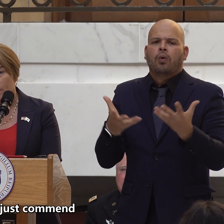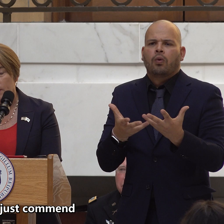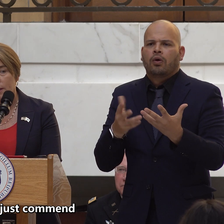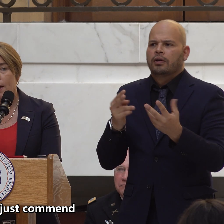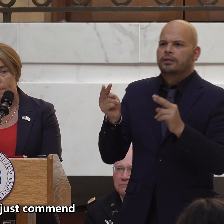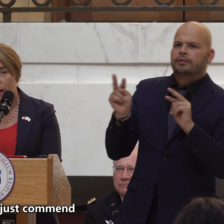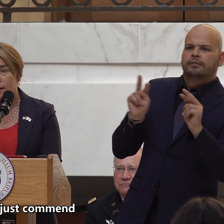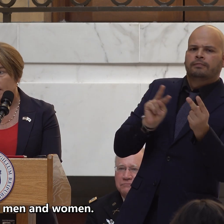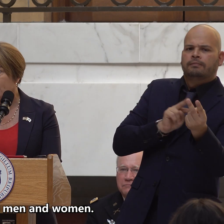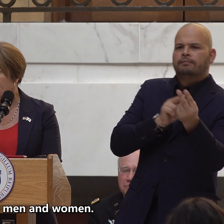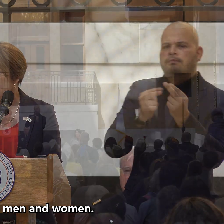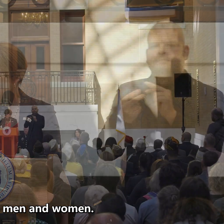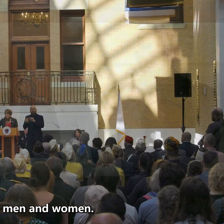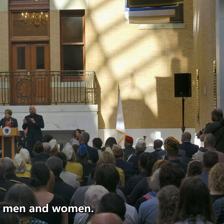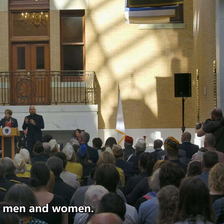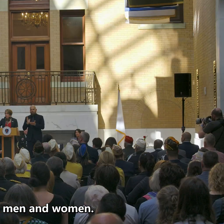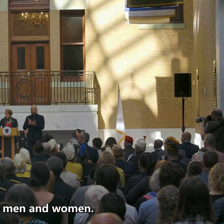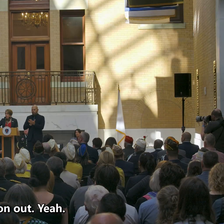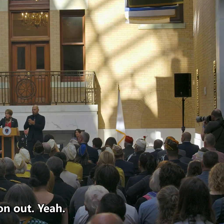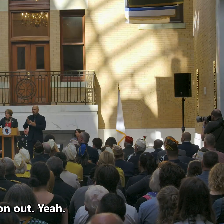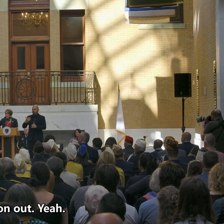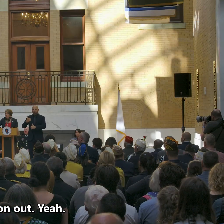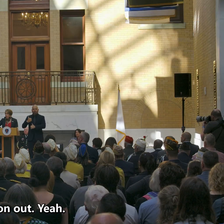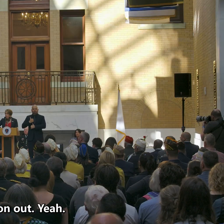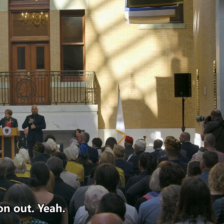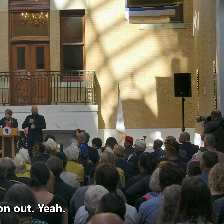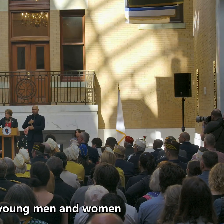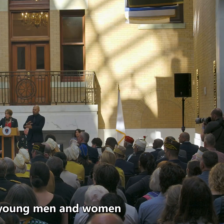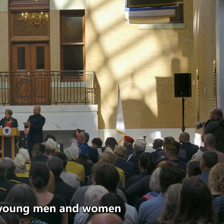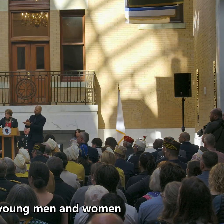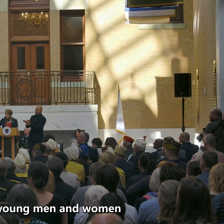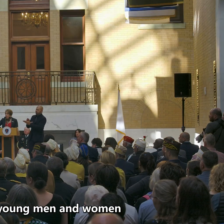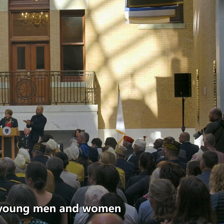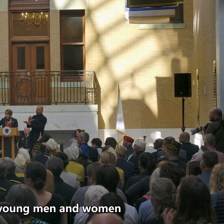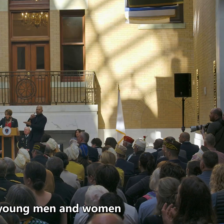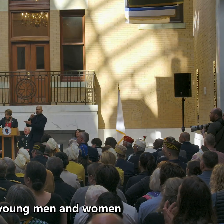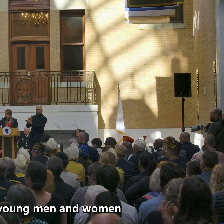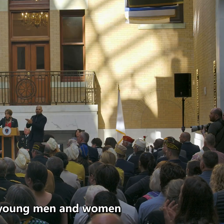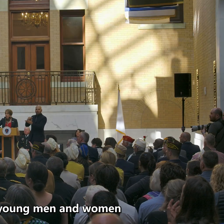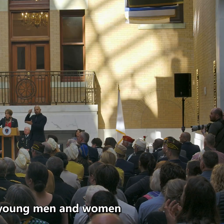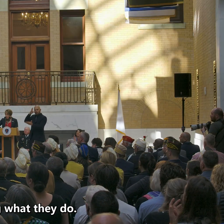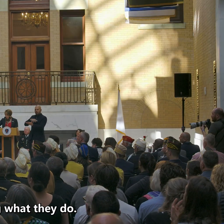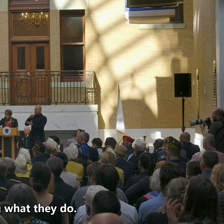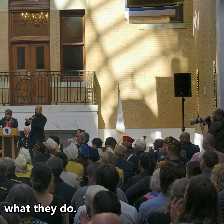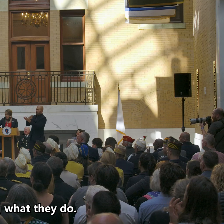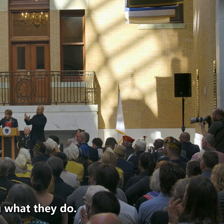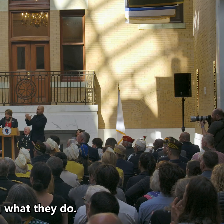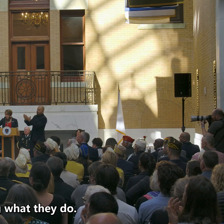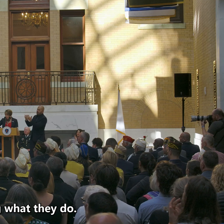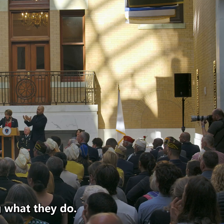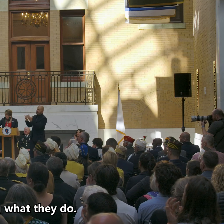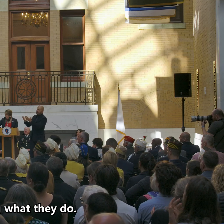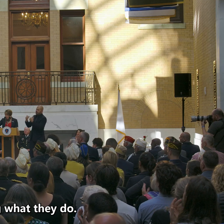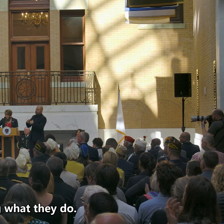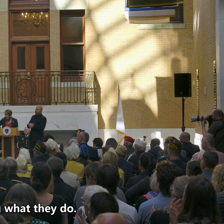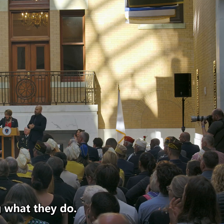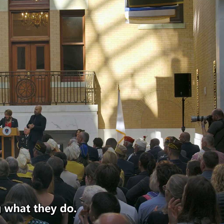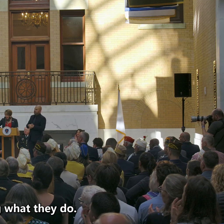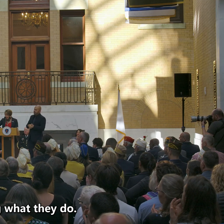And so I just commend these young men and women. Come on out, yeah, commend these young men and women for doing what they